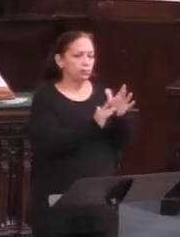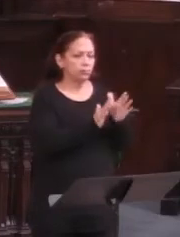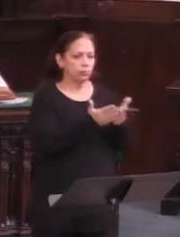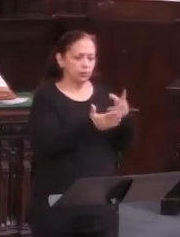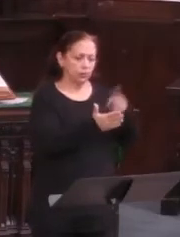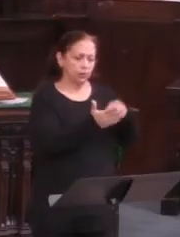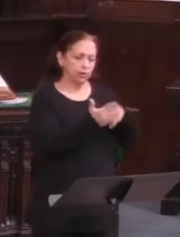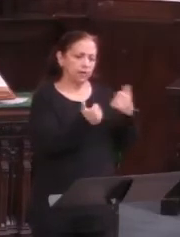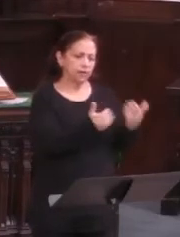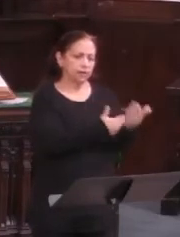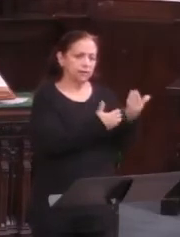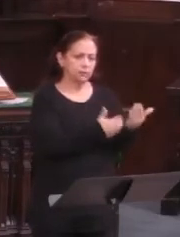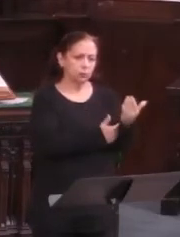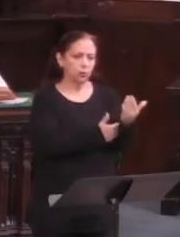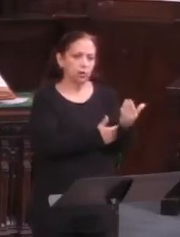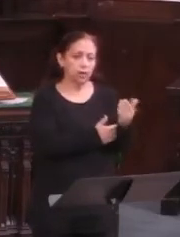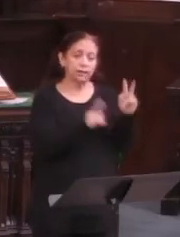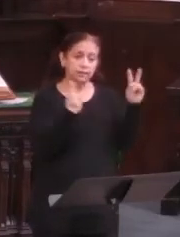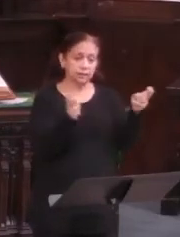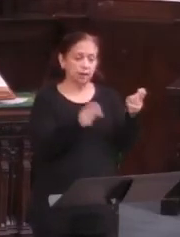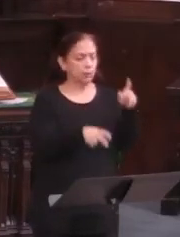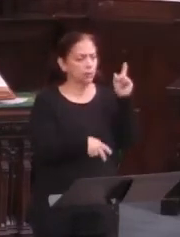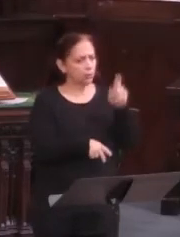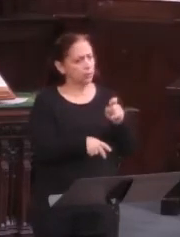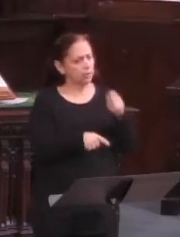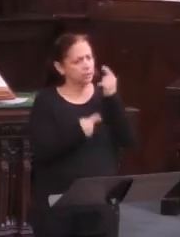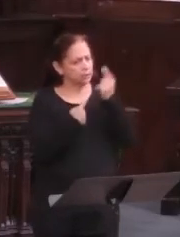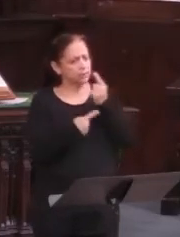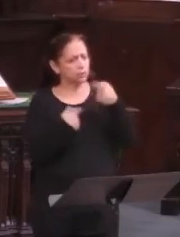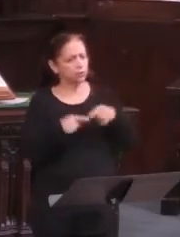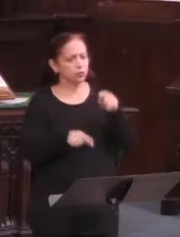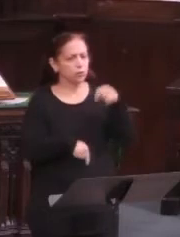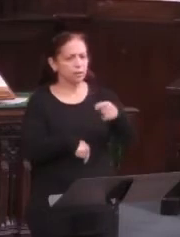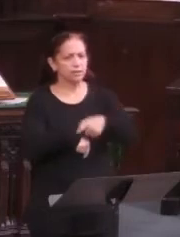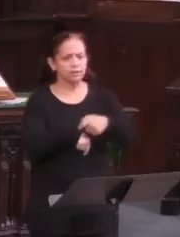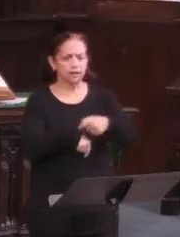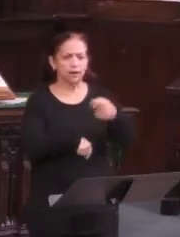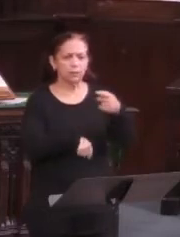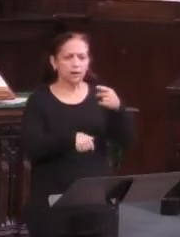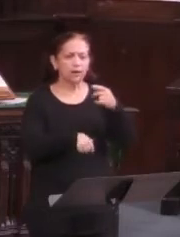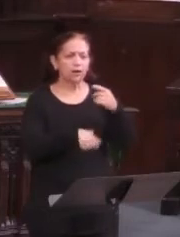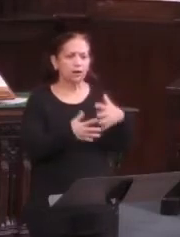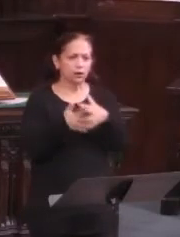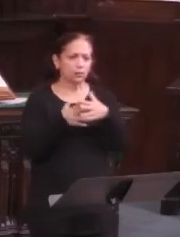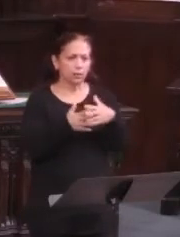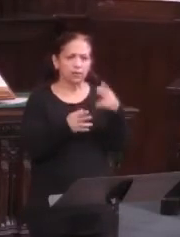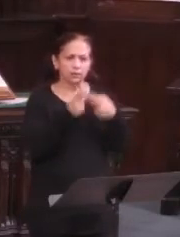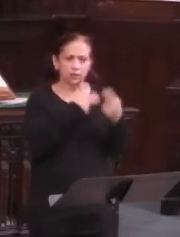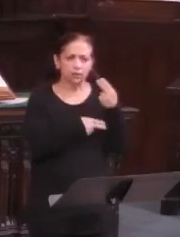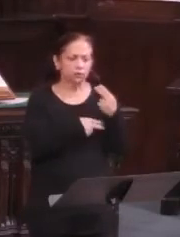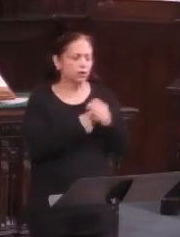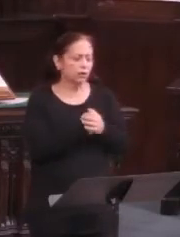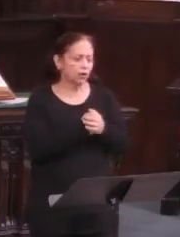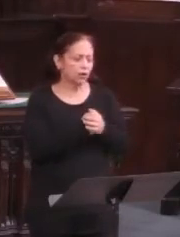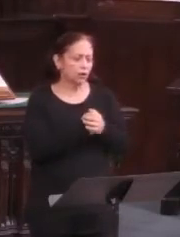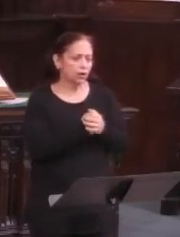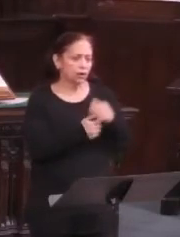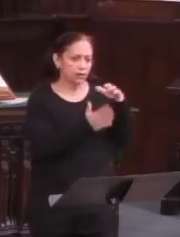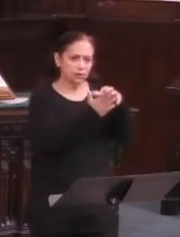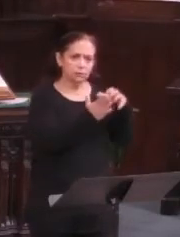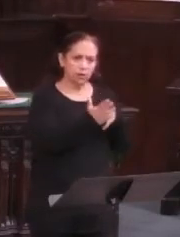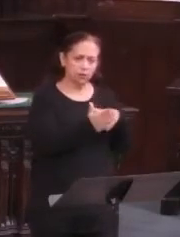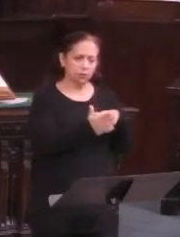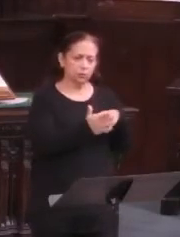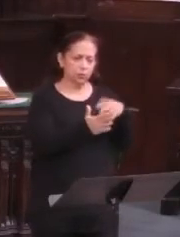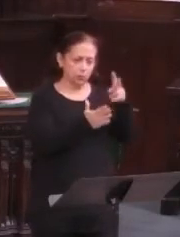we urgently need to consider during this trying time in our nation's history. In the passage we read, we hear and see